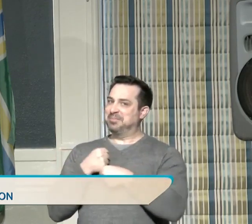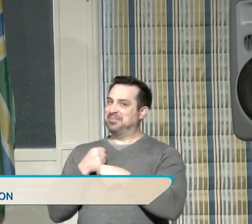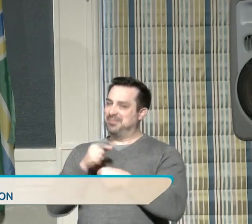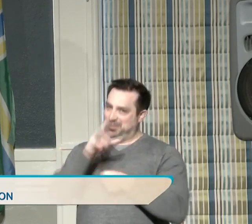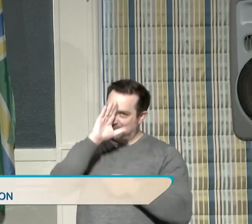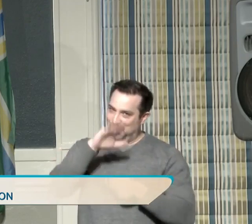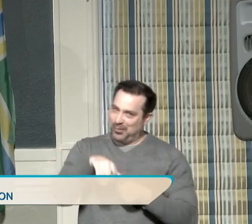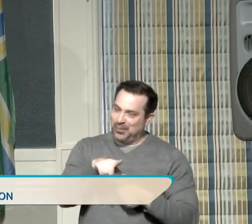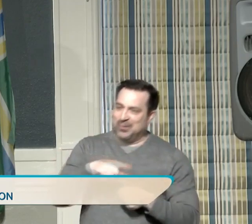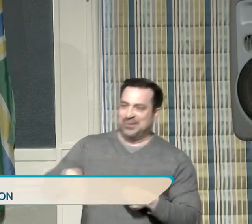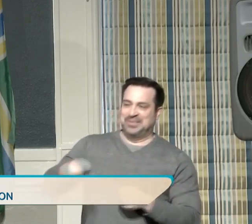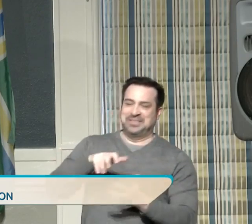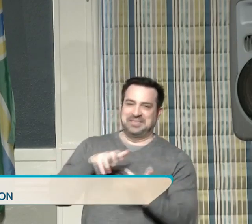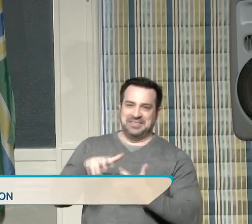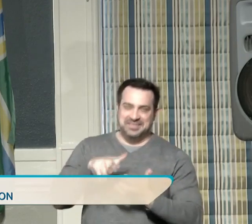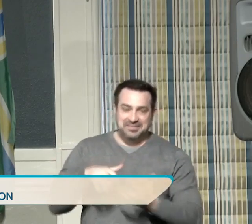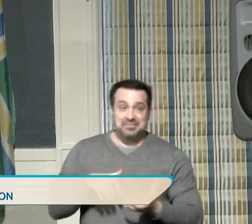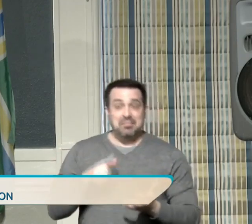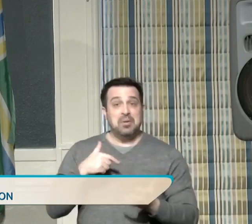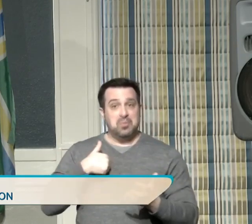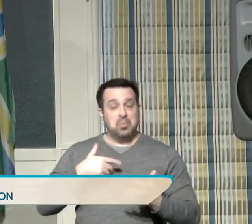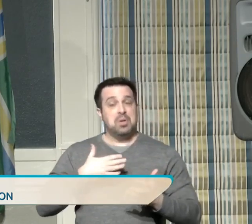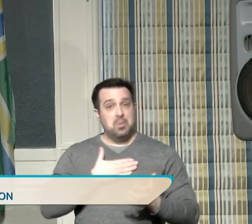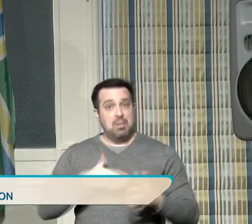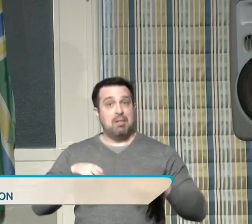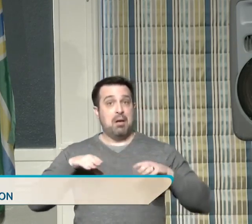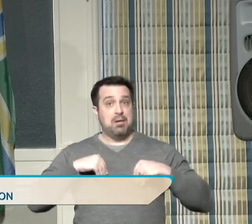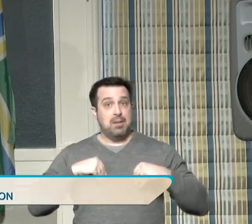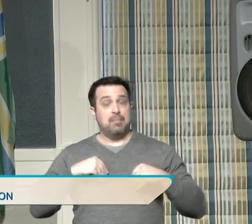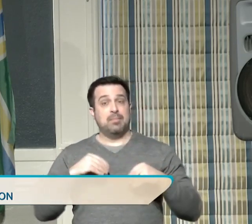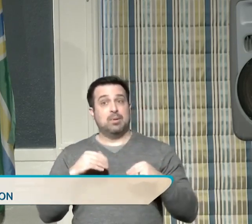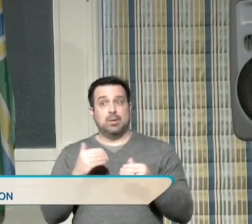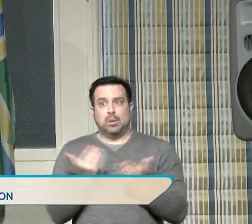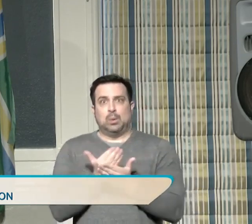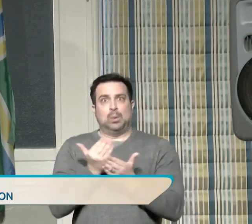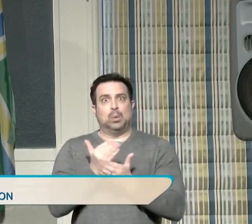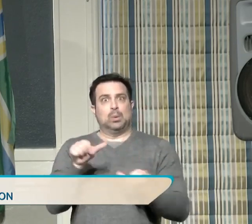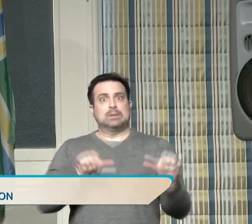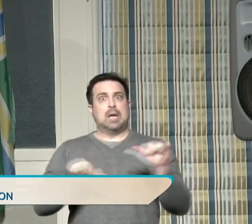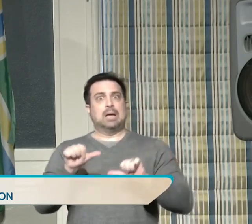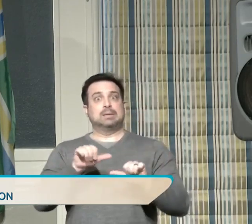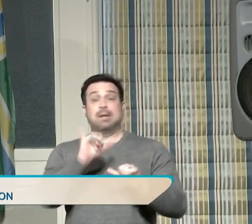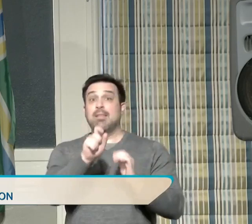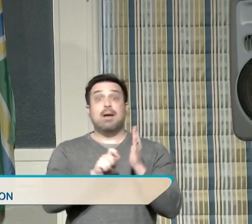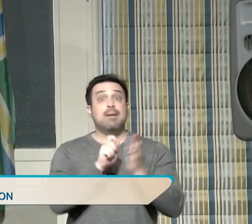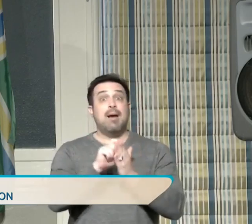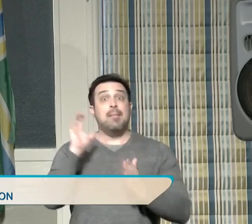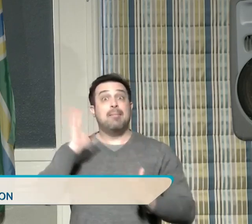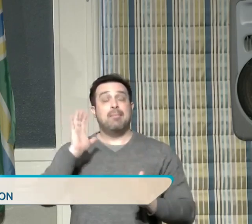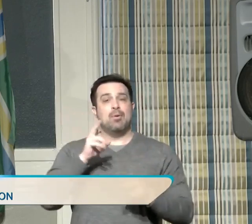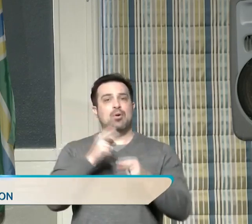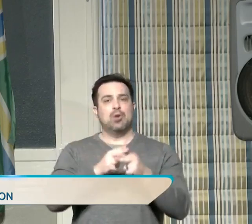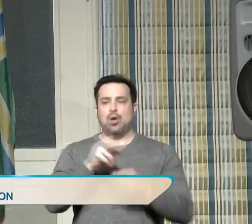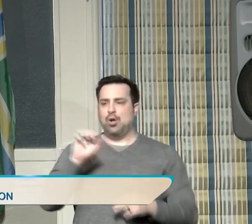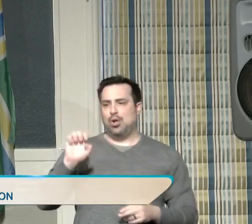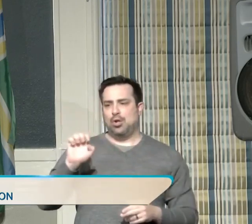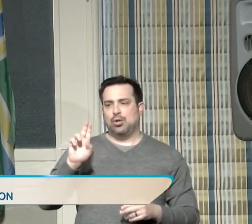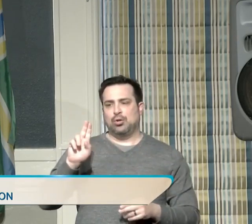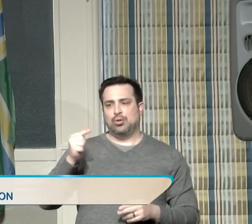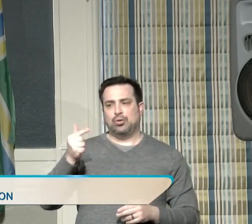But we're very willing to adopt the latest science. And the latest science at that time was something called